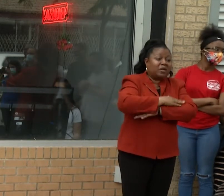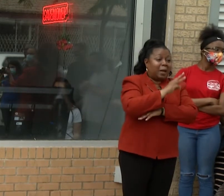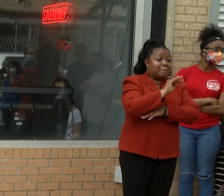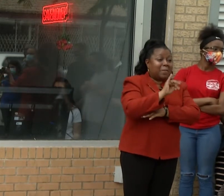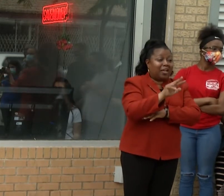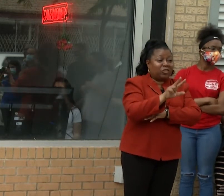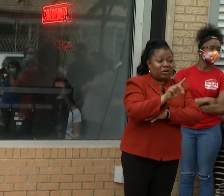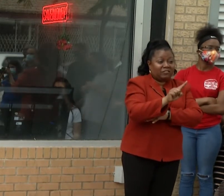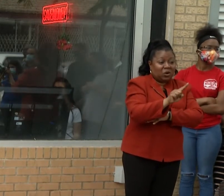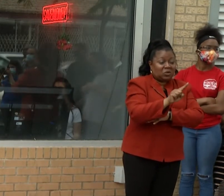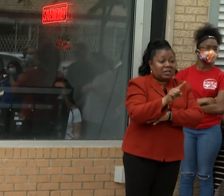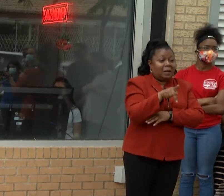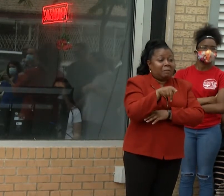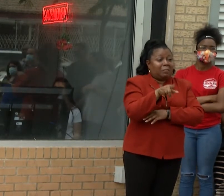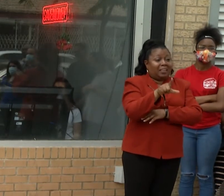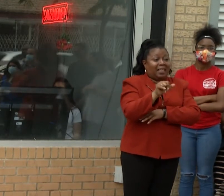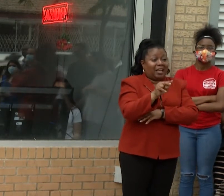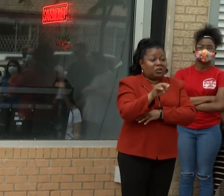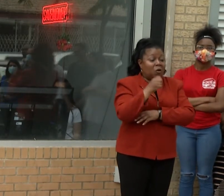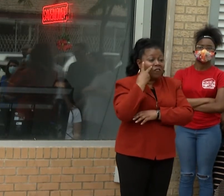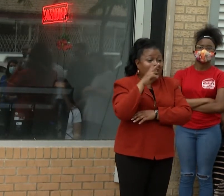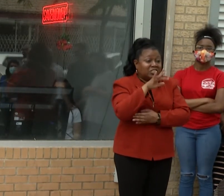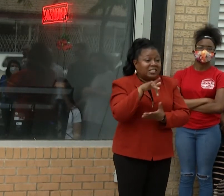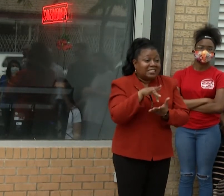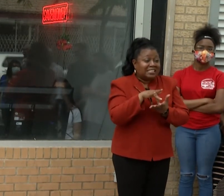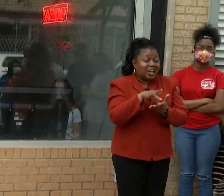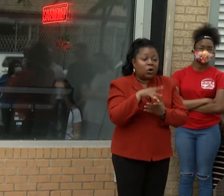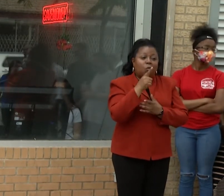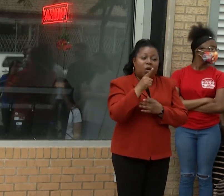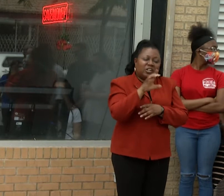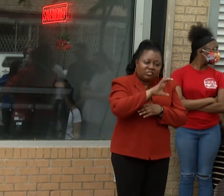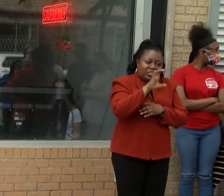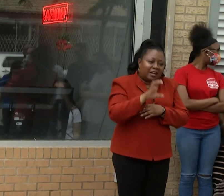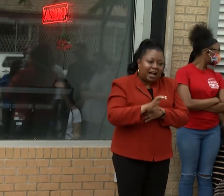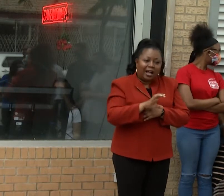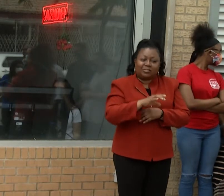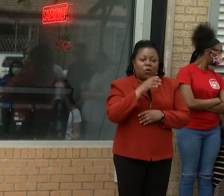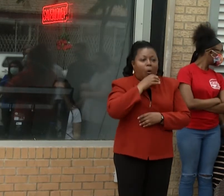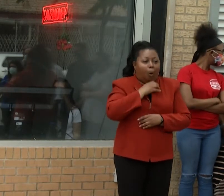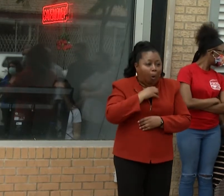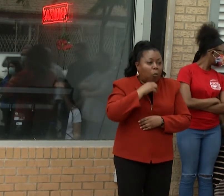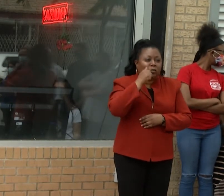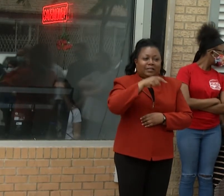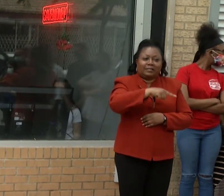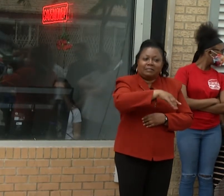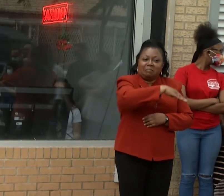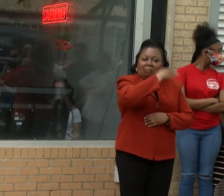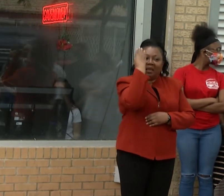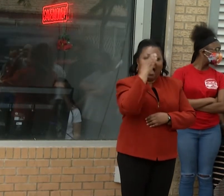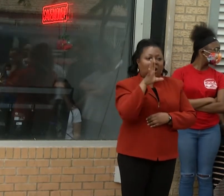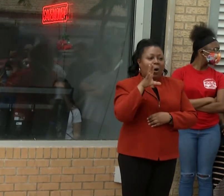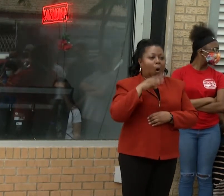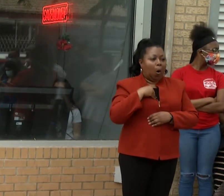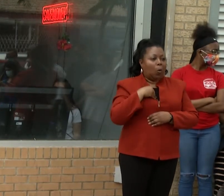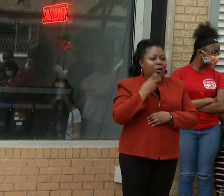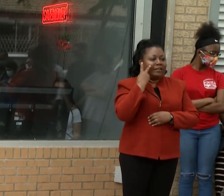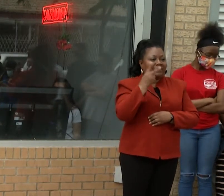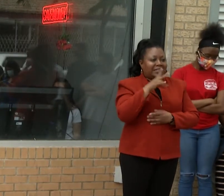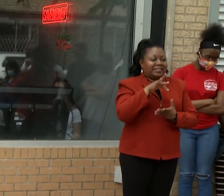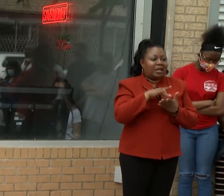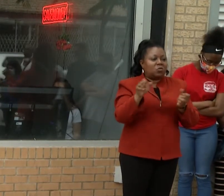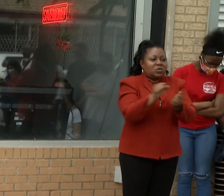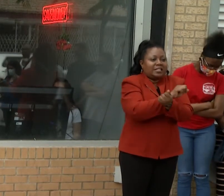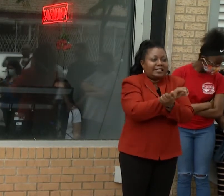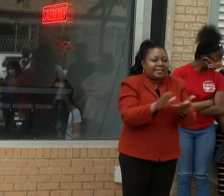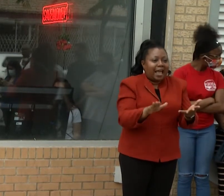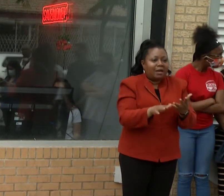31st, Plano Vision Center, one of Chicago's oldest black-owned vision centers, was